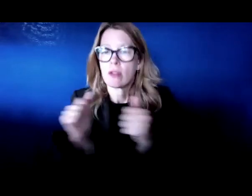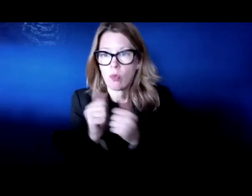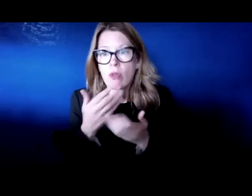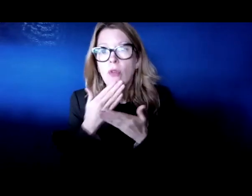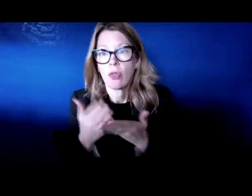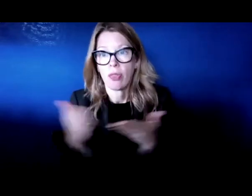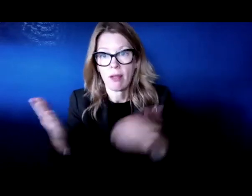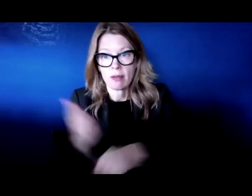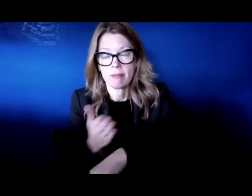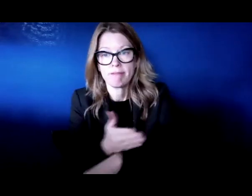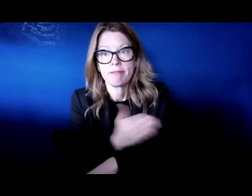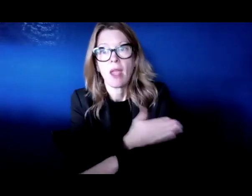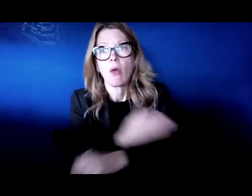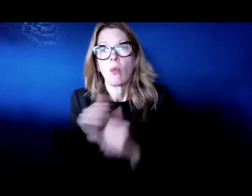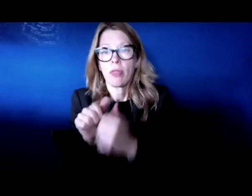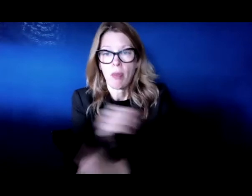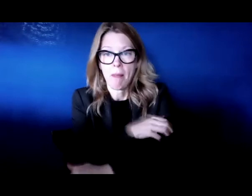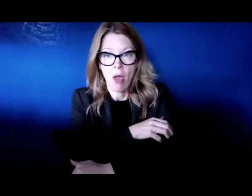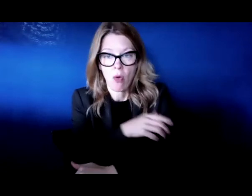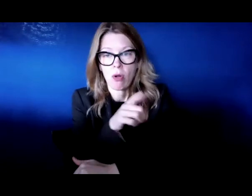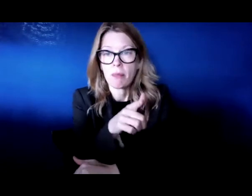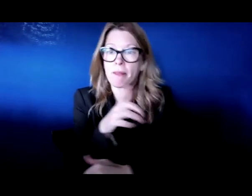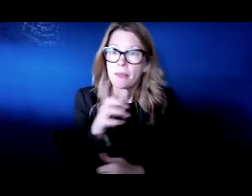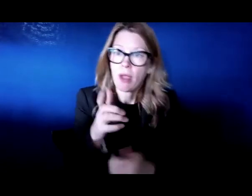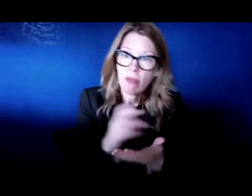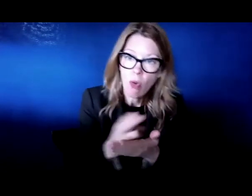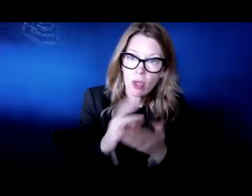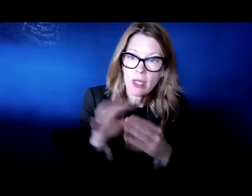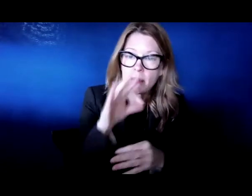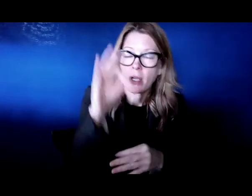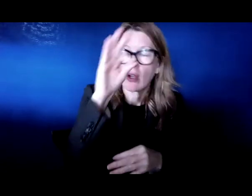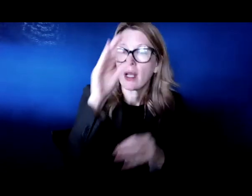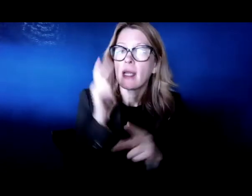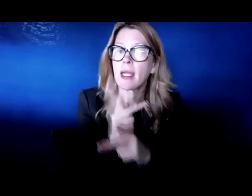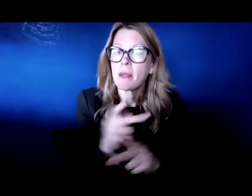of the Holy Spirit, keep us in eternal life. Amen.